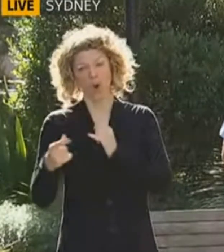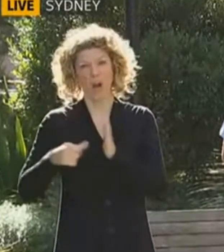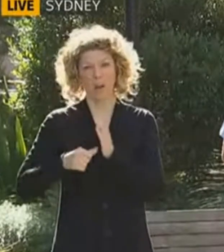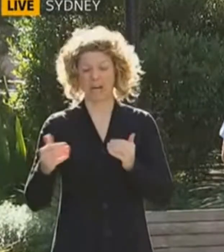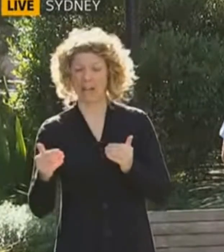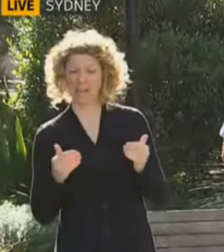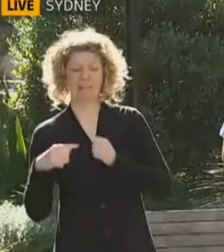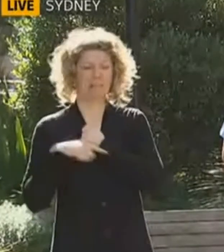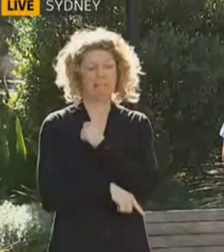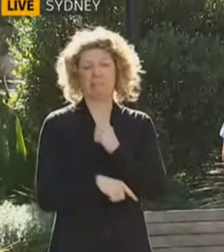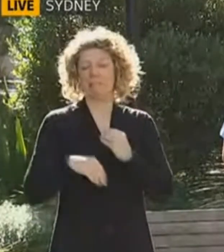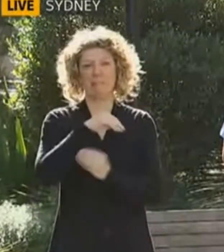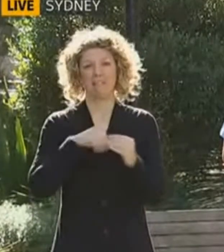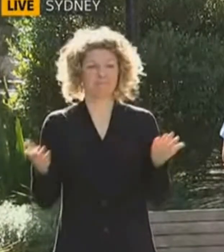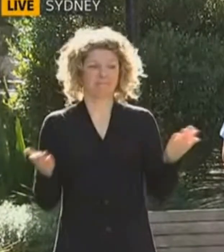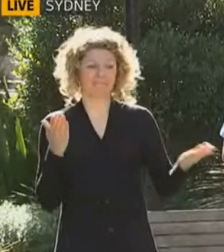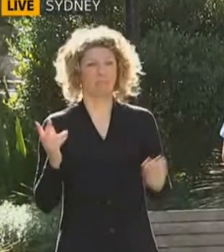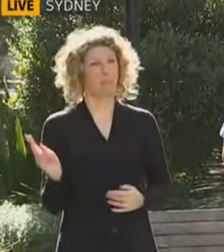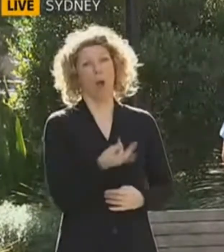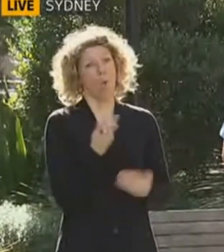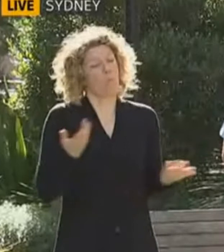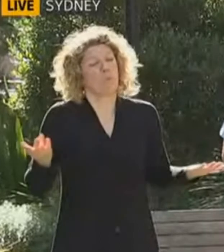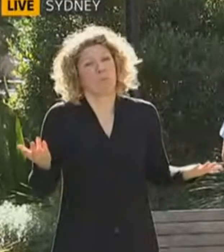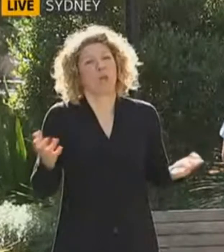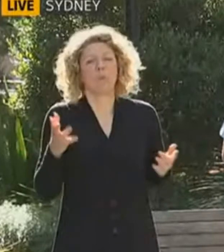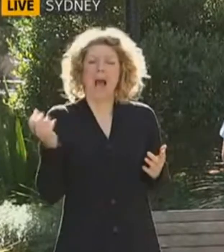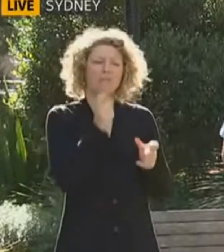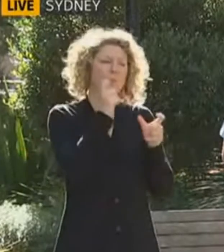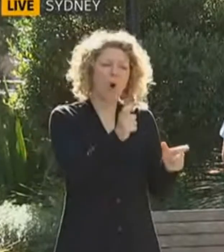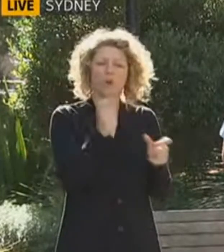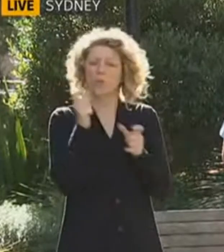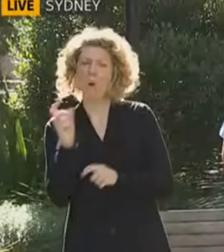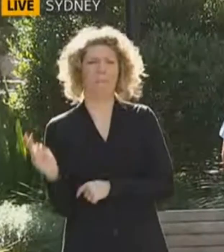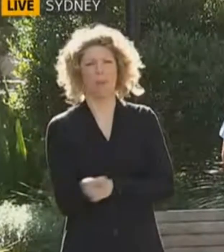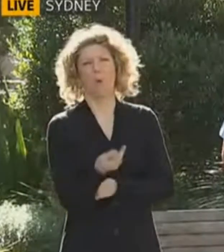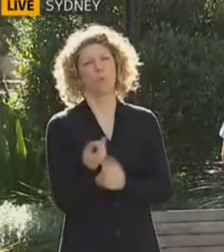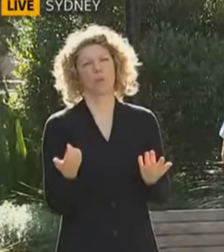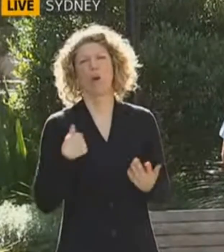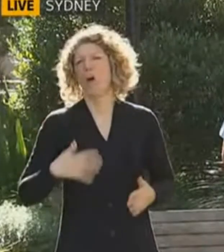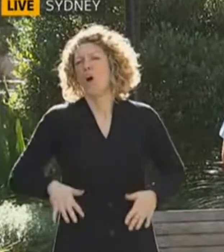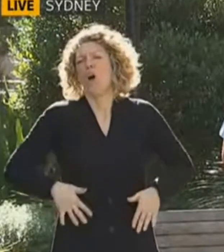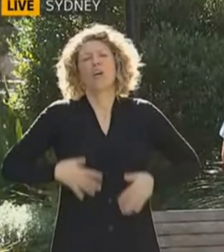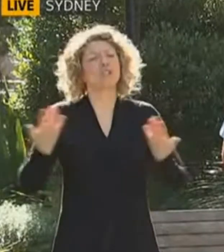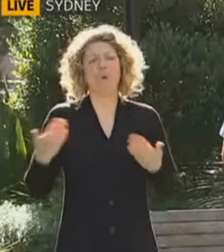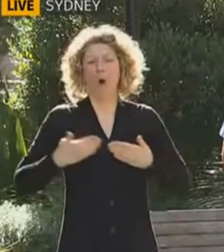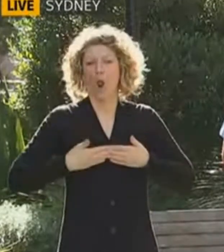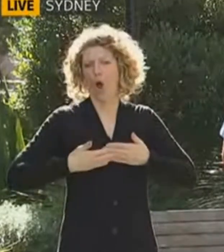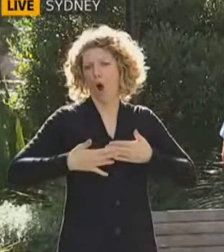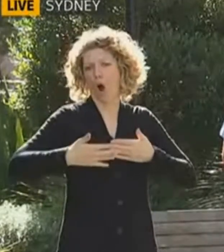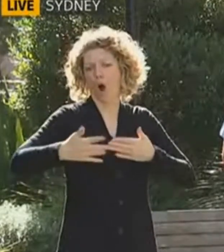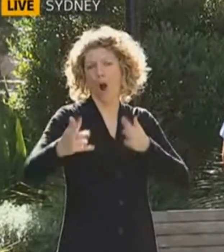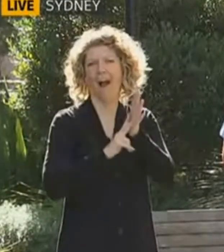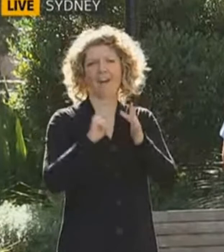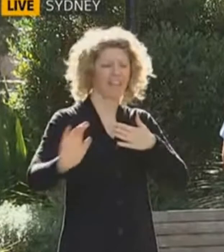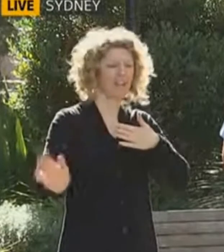daily briefings we have. We'll continue to monitor the situation on a daily basis. I don't want to see this happen for a long time. I want to see